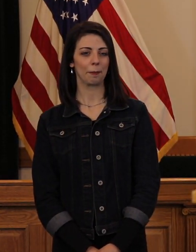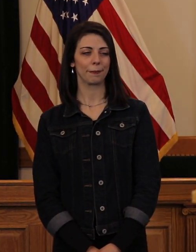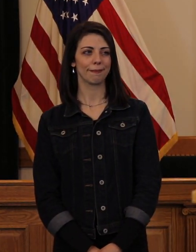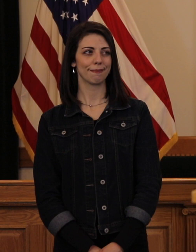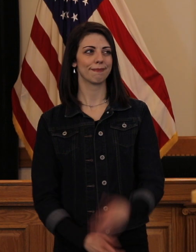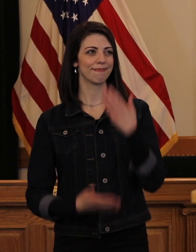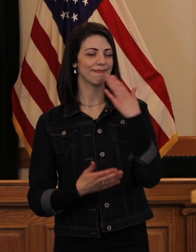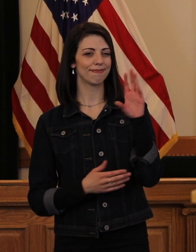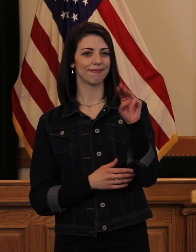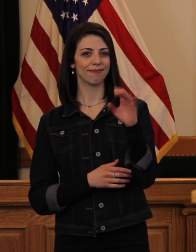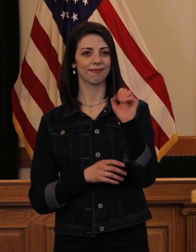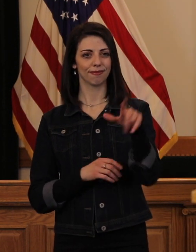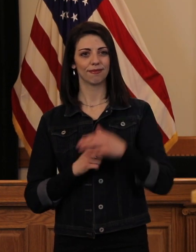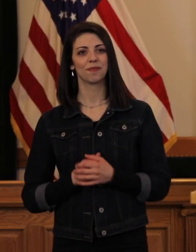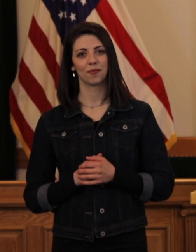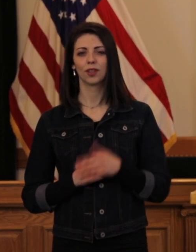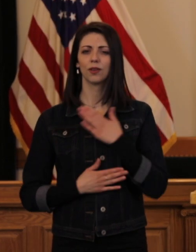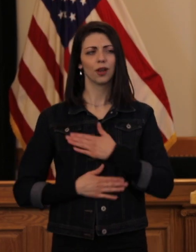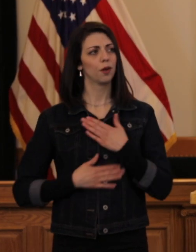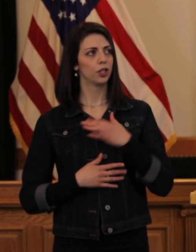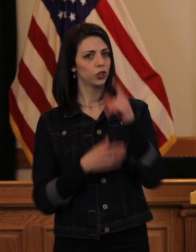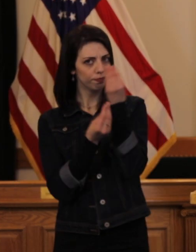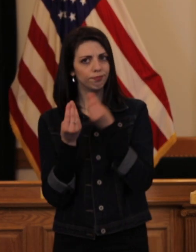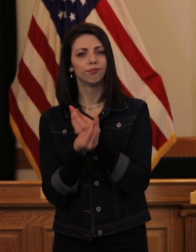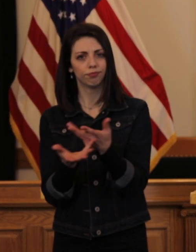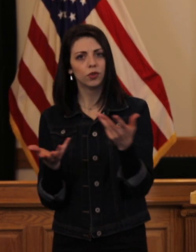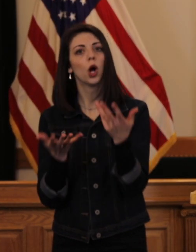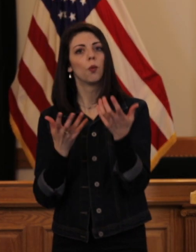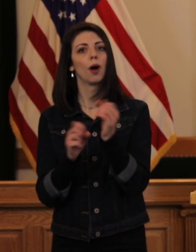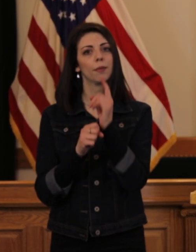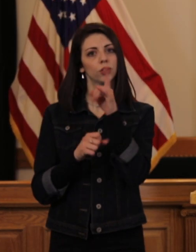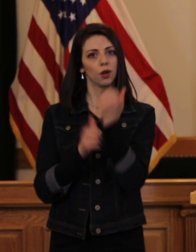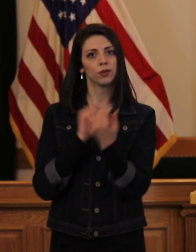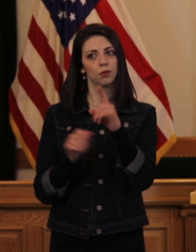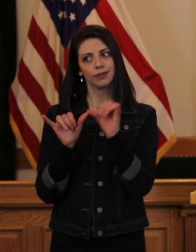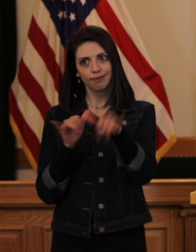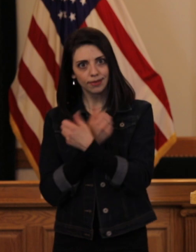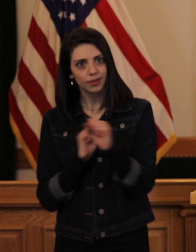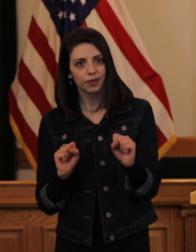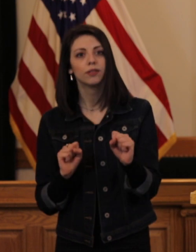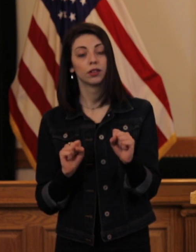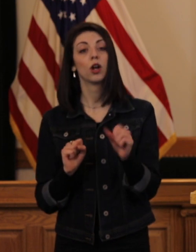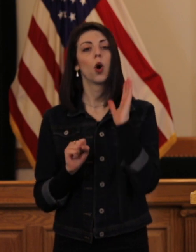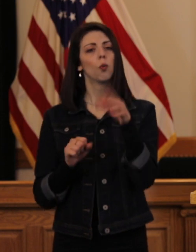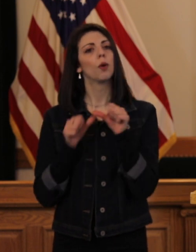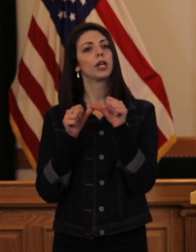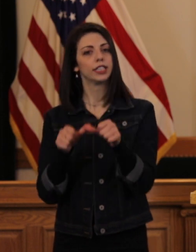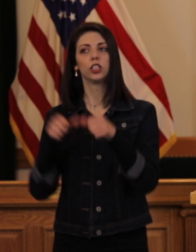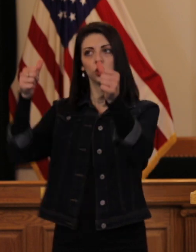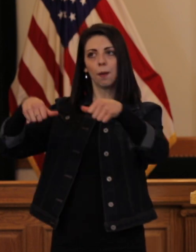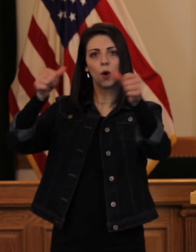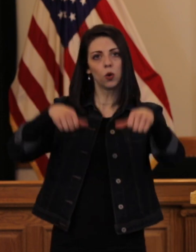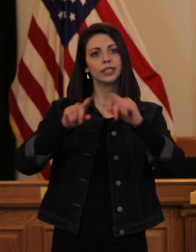Thank you, Michael. We appreciate you sharing this information. We surely want everyone to stay safe. We continue to post these informational